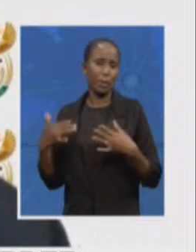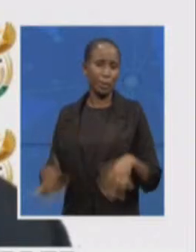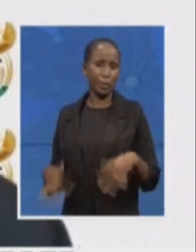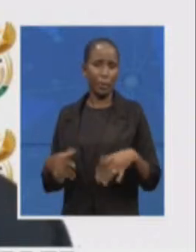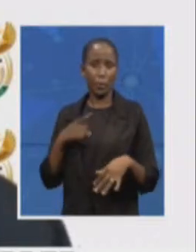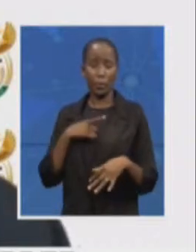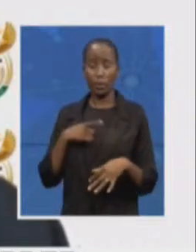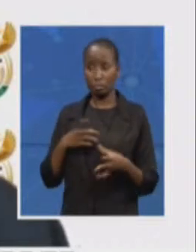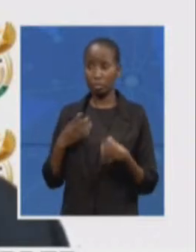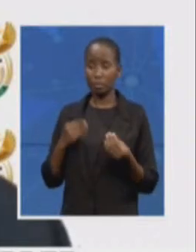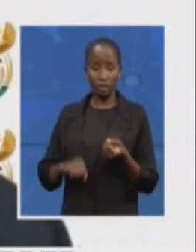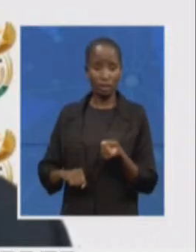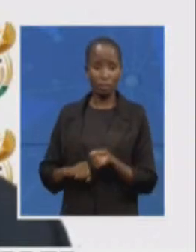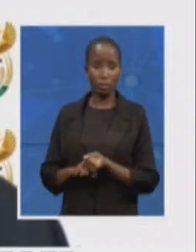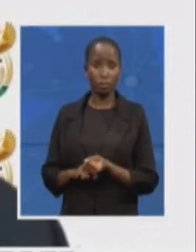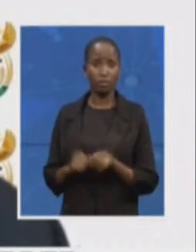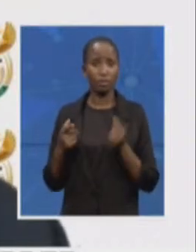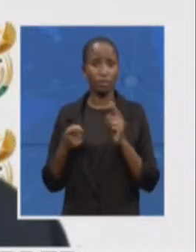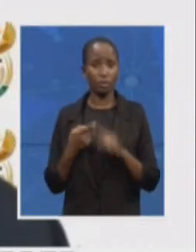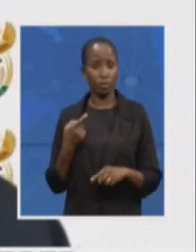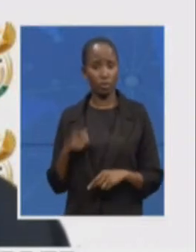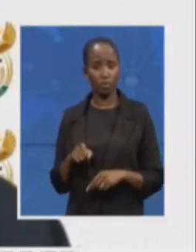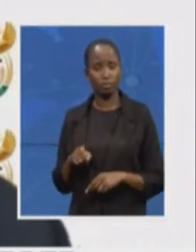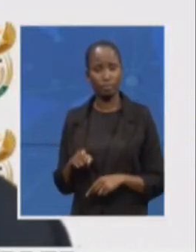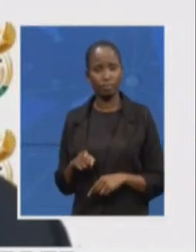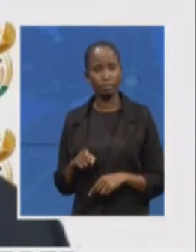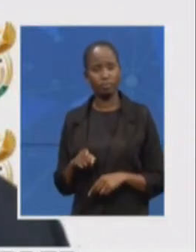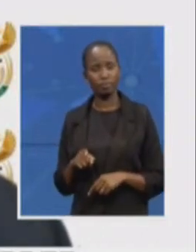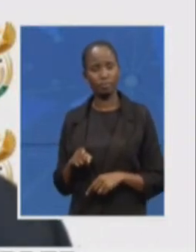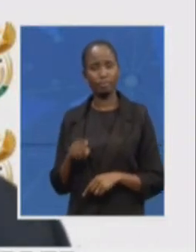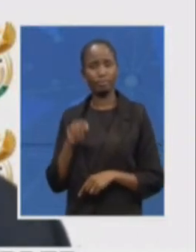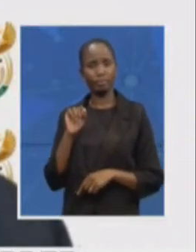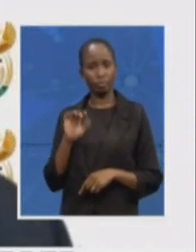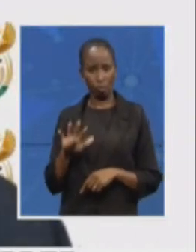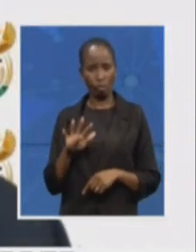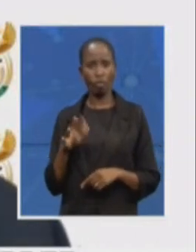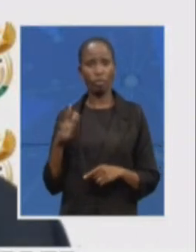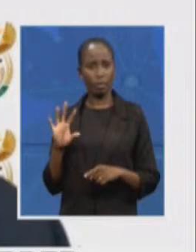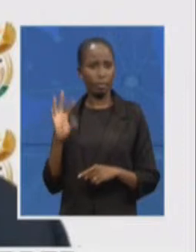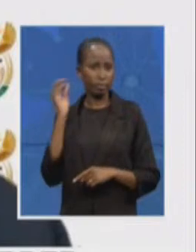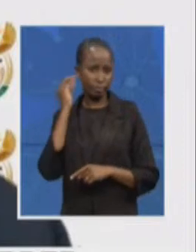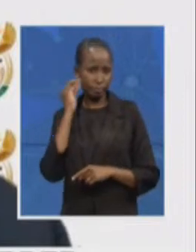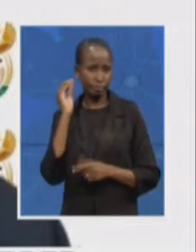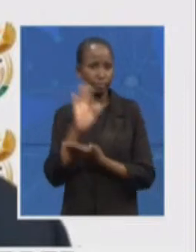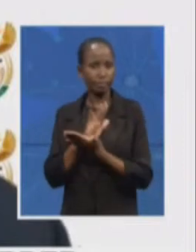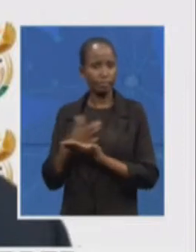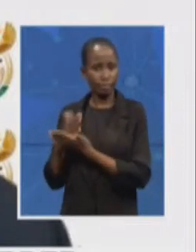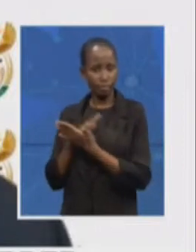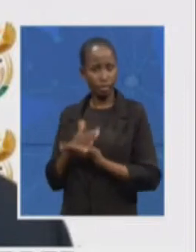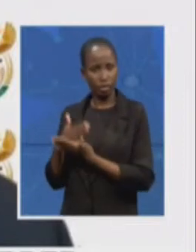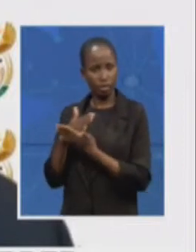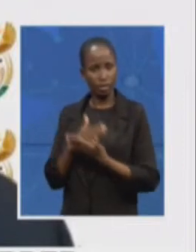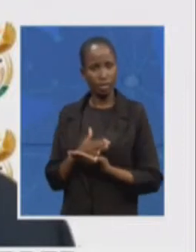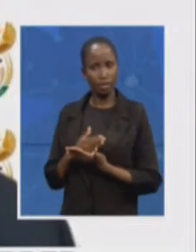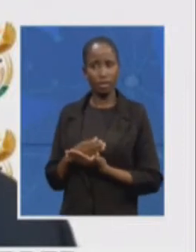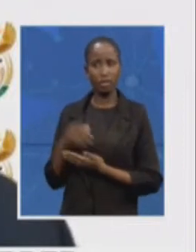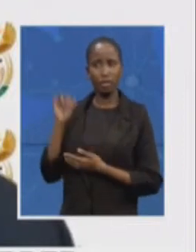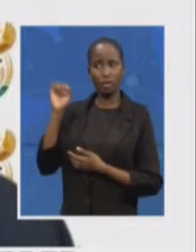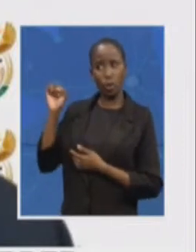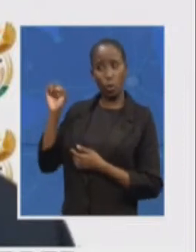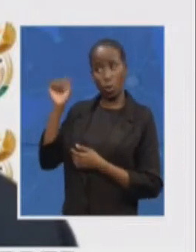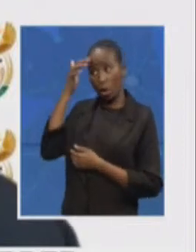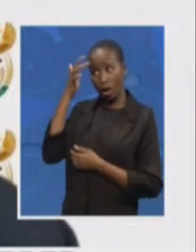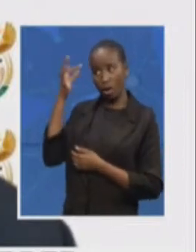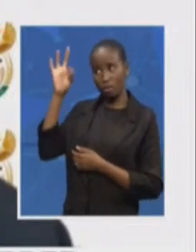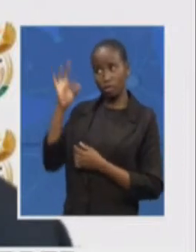our stance in sharing the information, the action of his government doesn't say that to